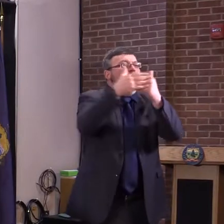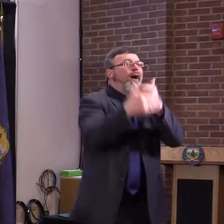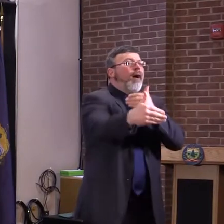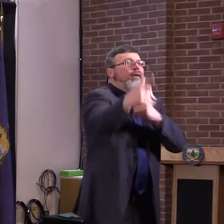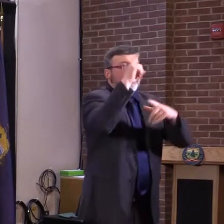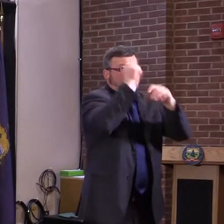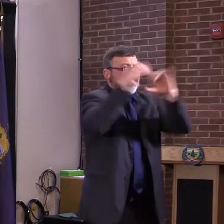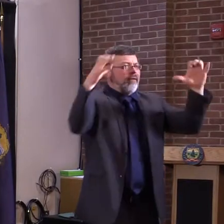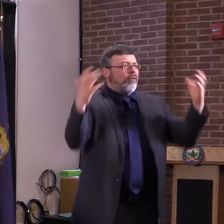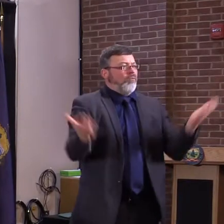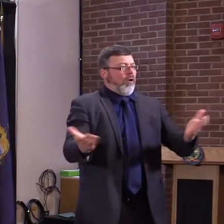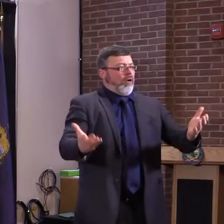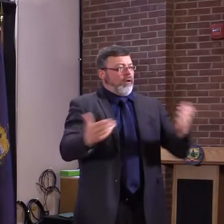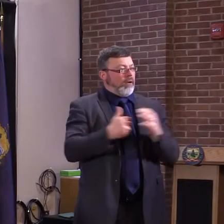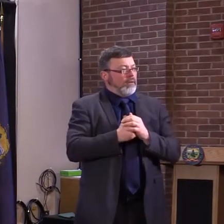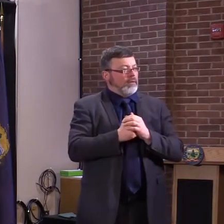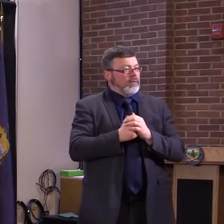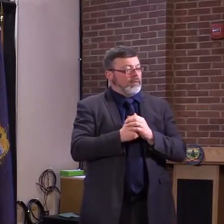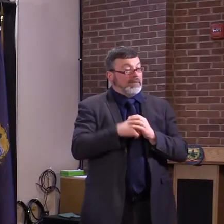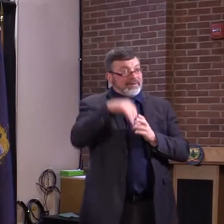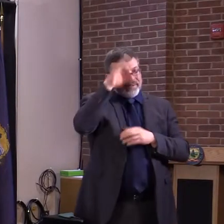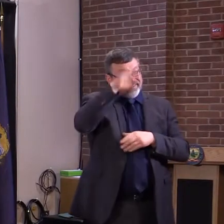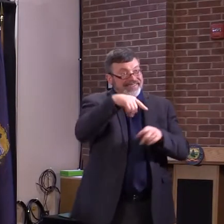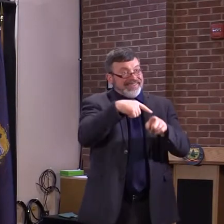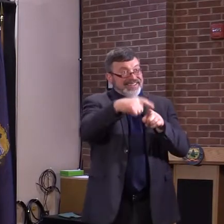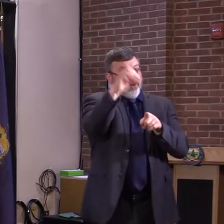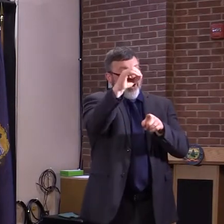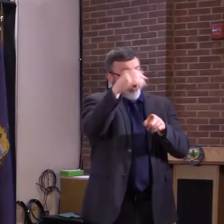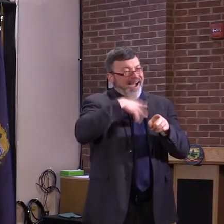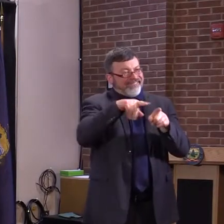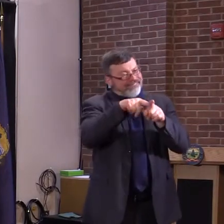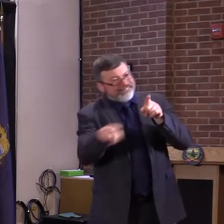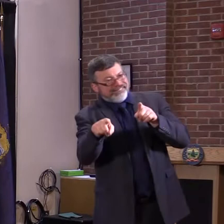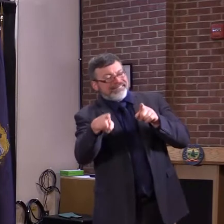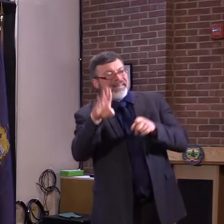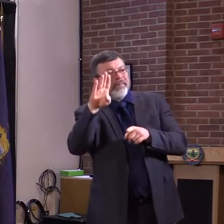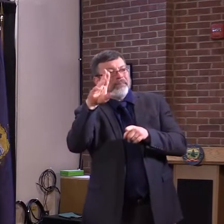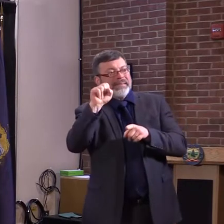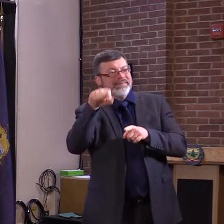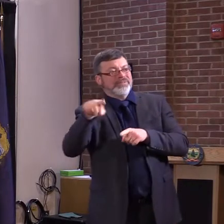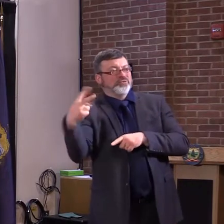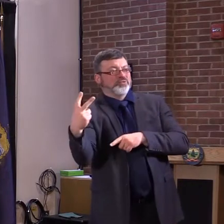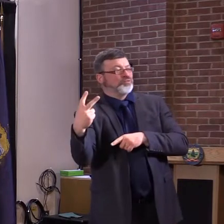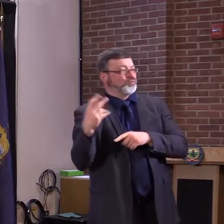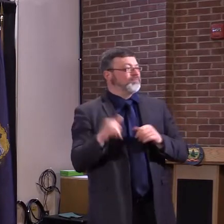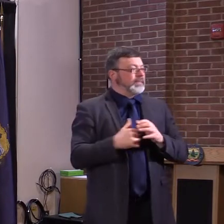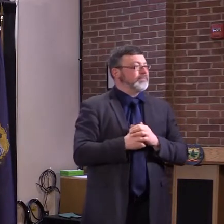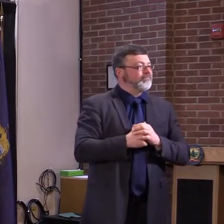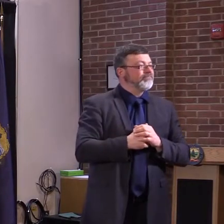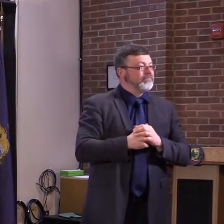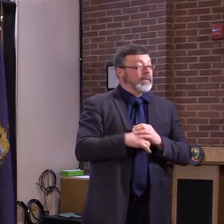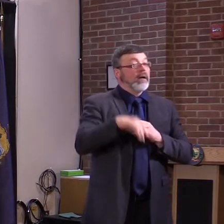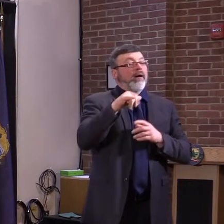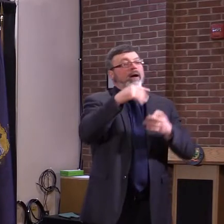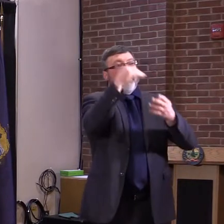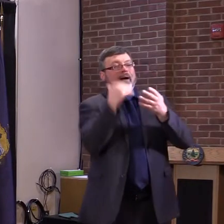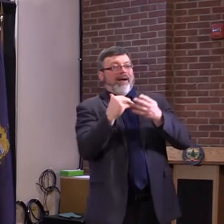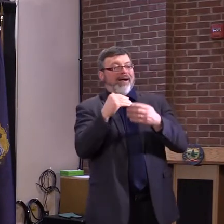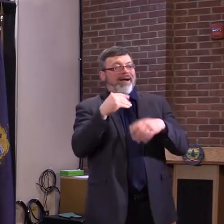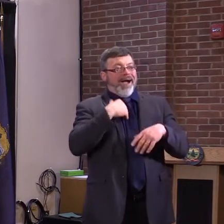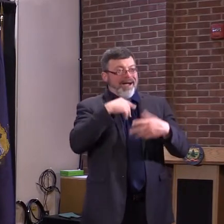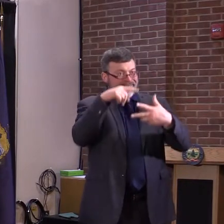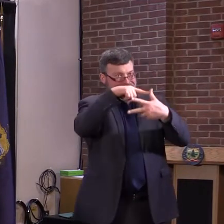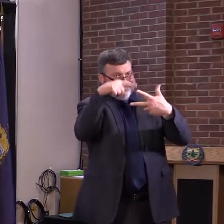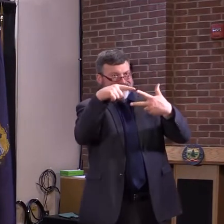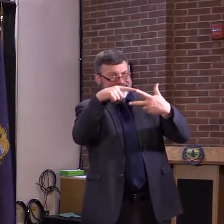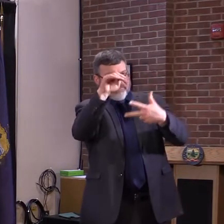points on BA2, Moderna vaccine, and case reporting. I'll start with booster shots.